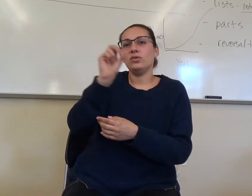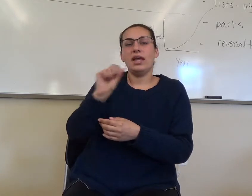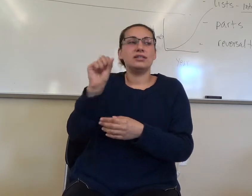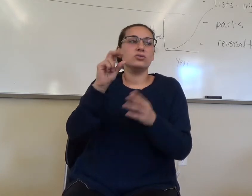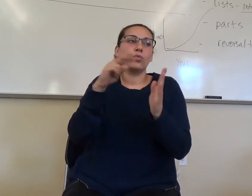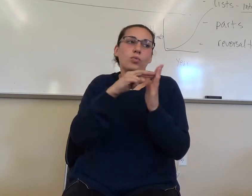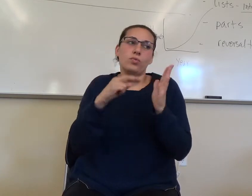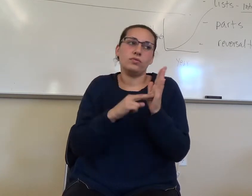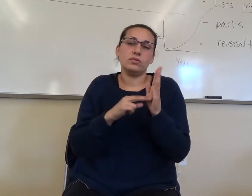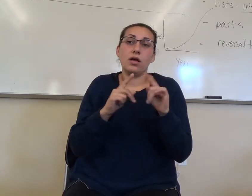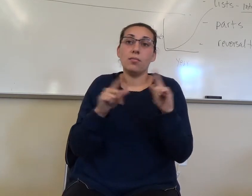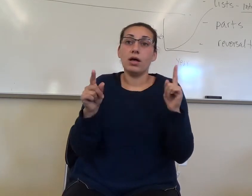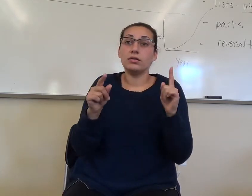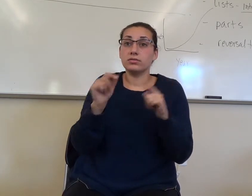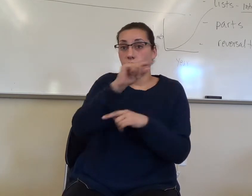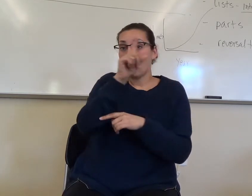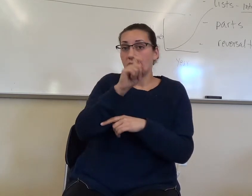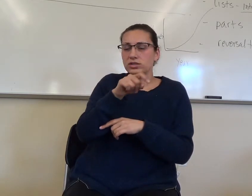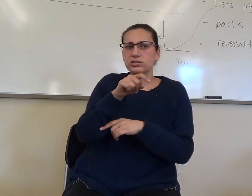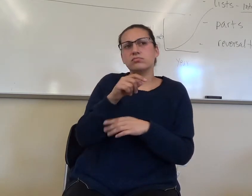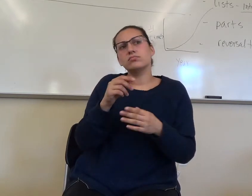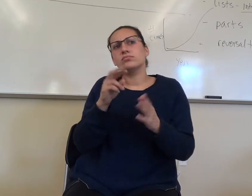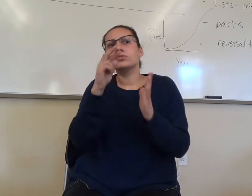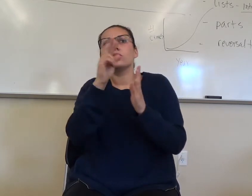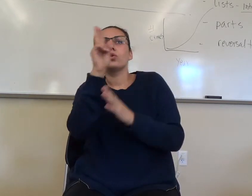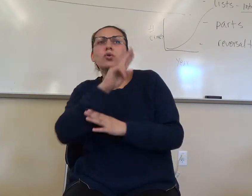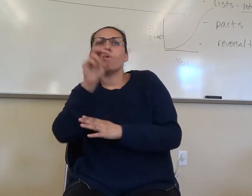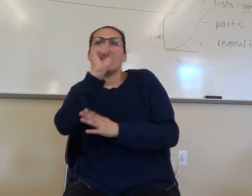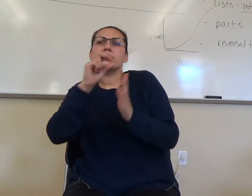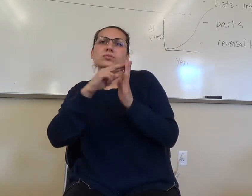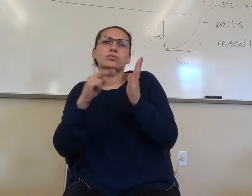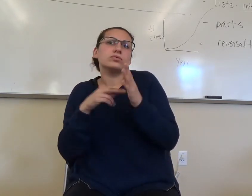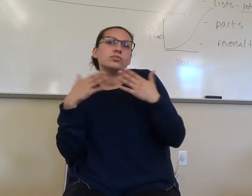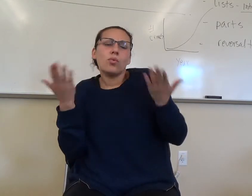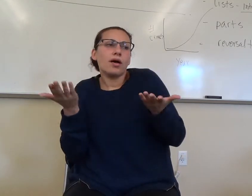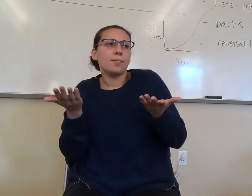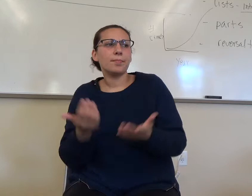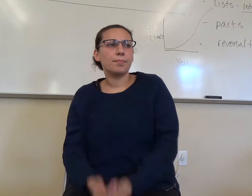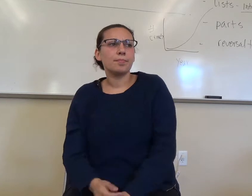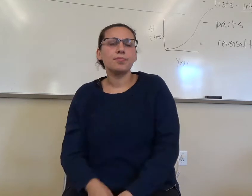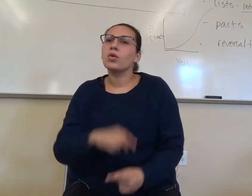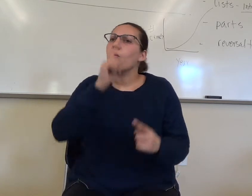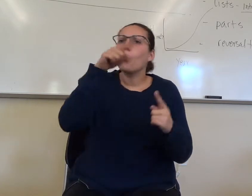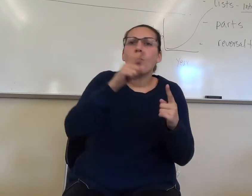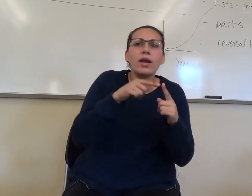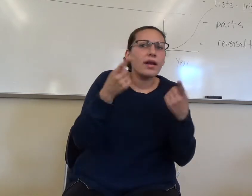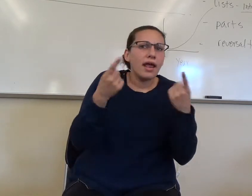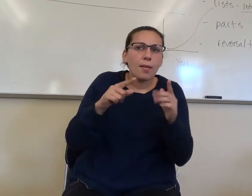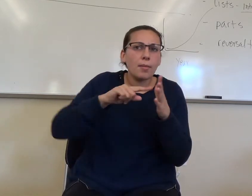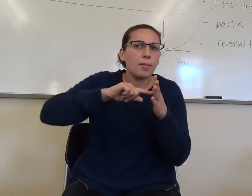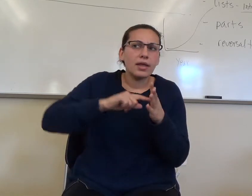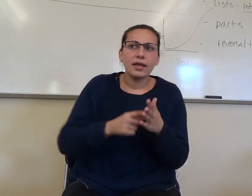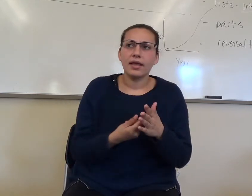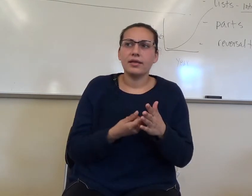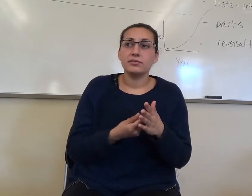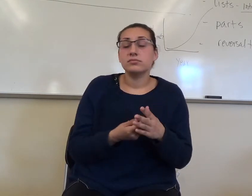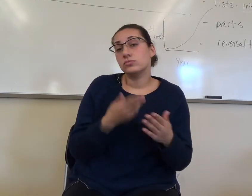What are the U.S. rules? When were they enacted? Yeah, so you want to write this